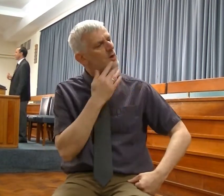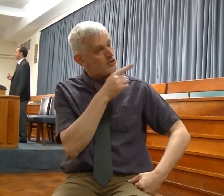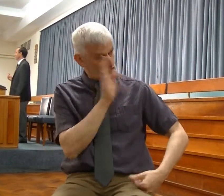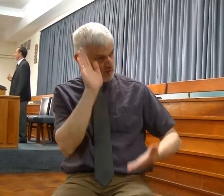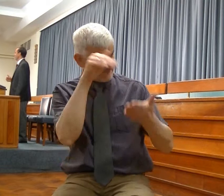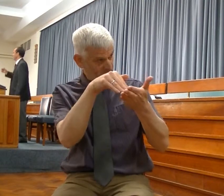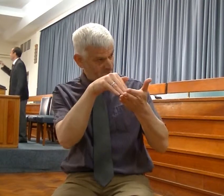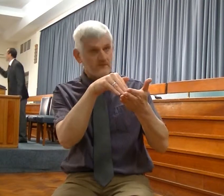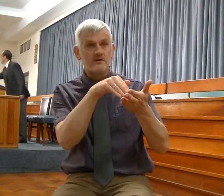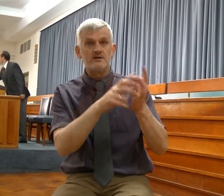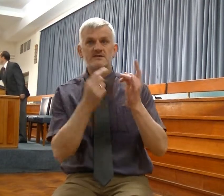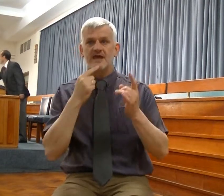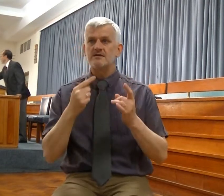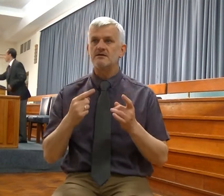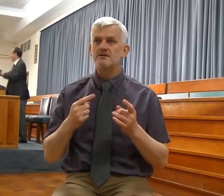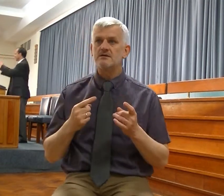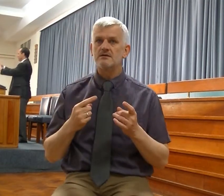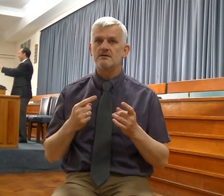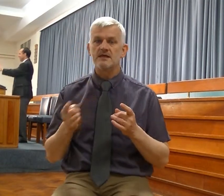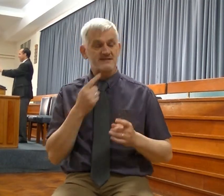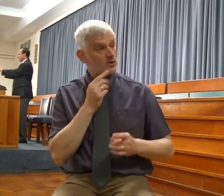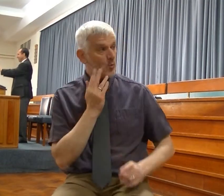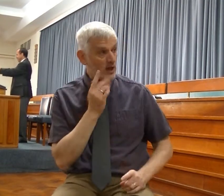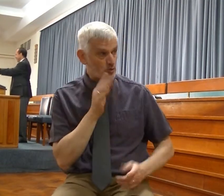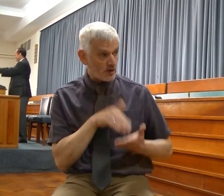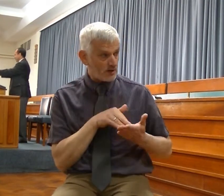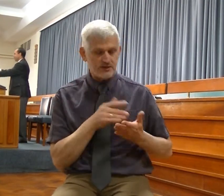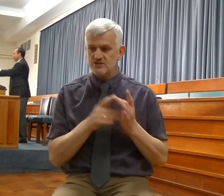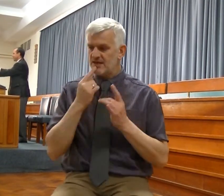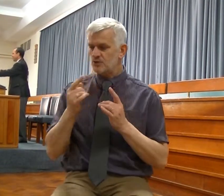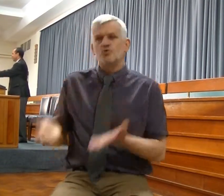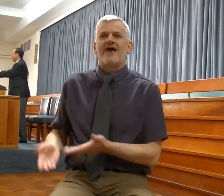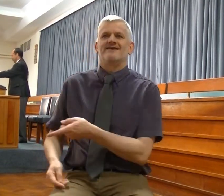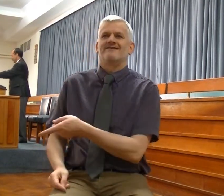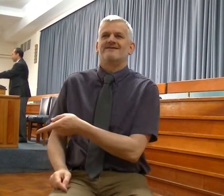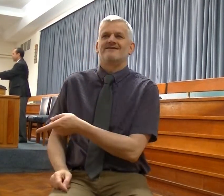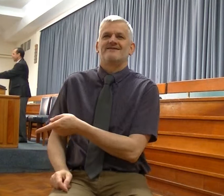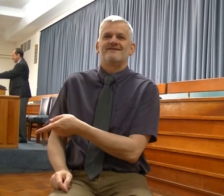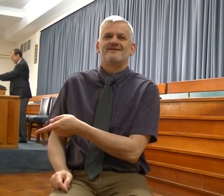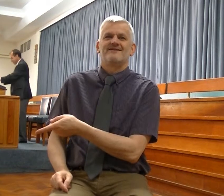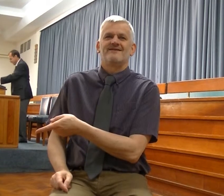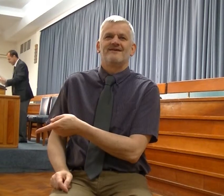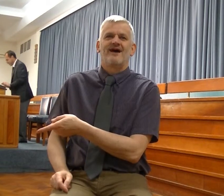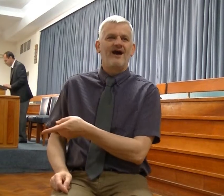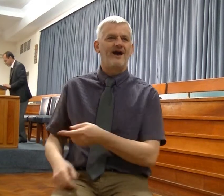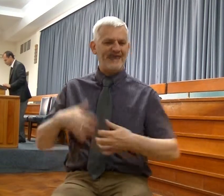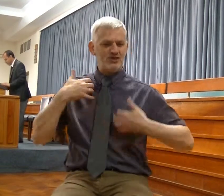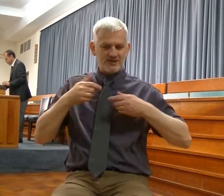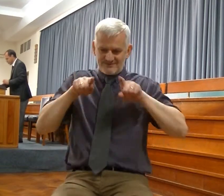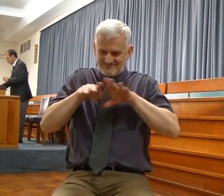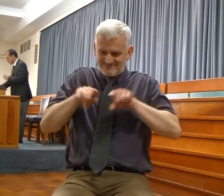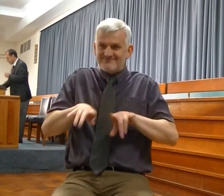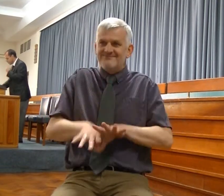comest, but Jesus said to him, today. So that's the parallel. I wish I could have more to say there,